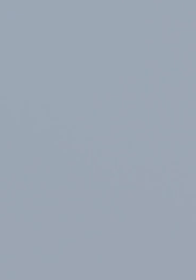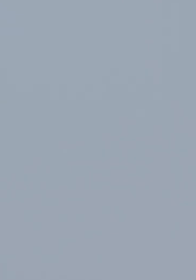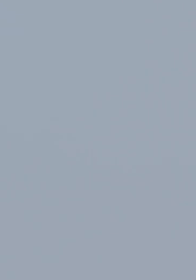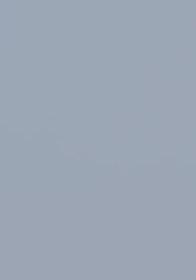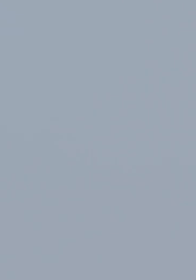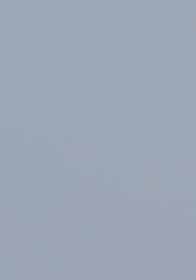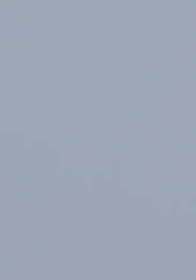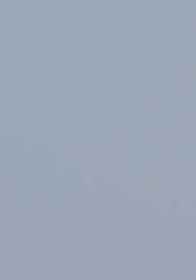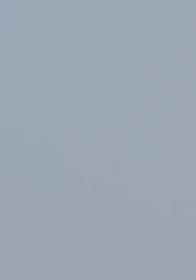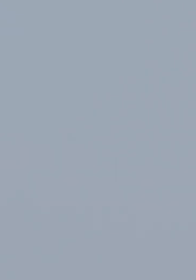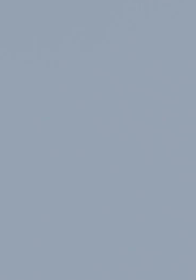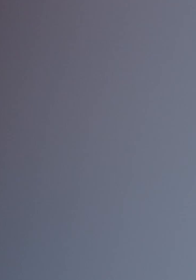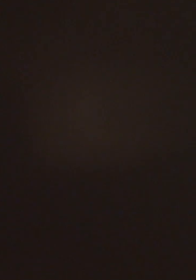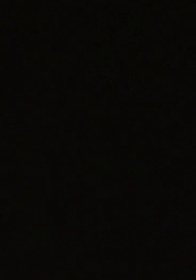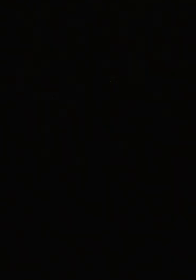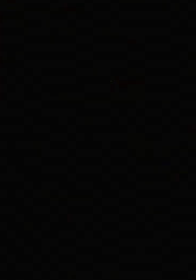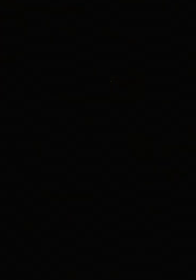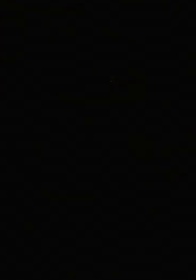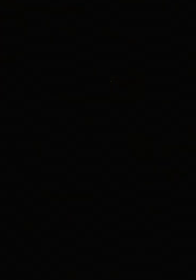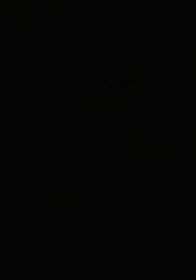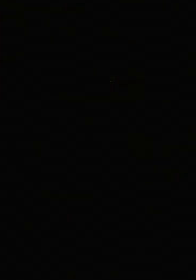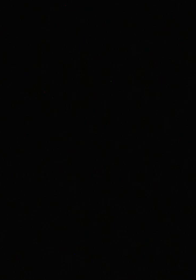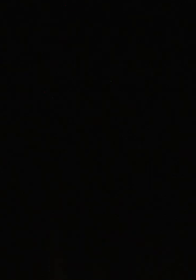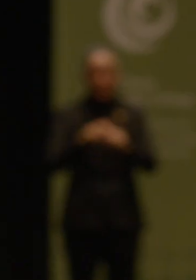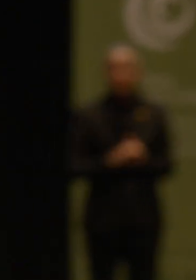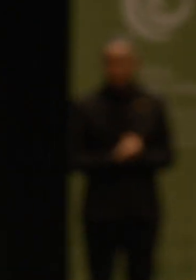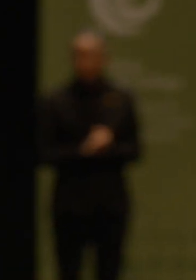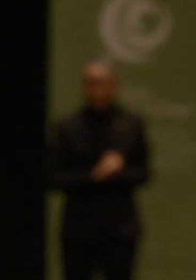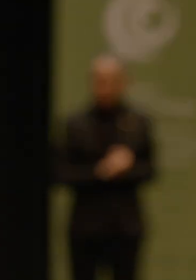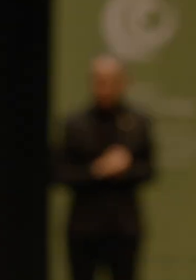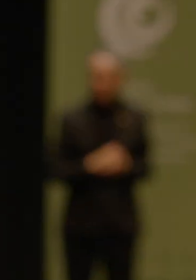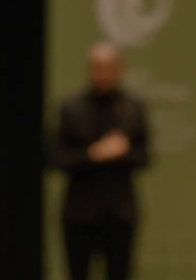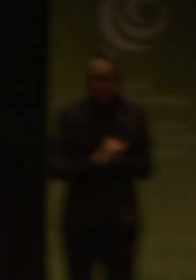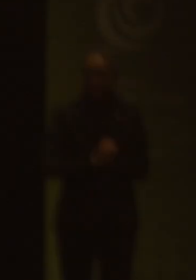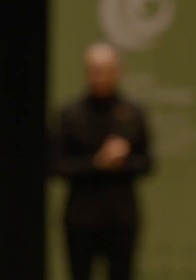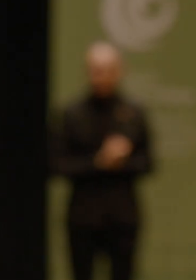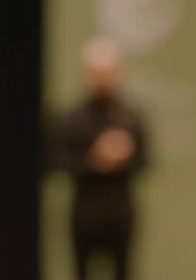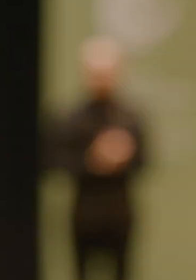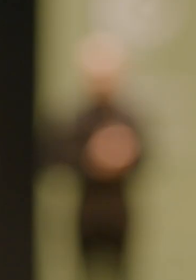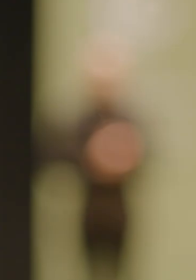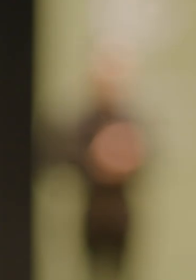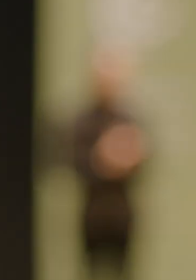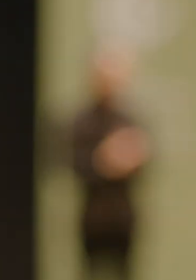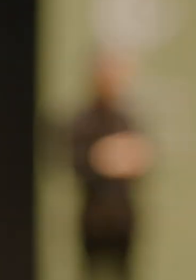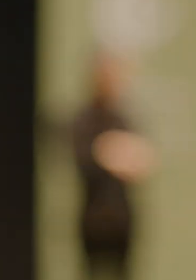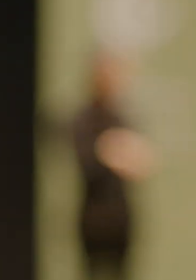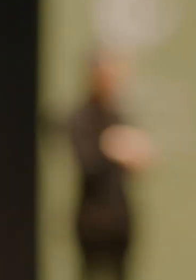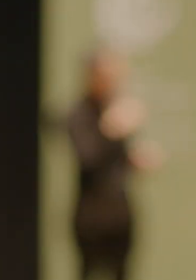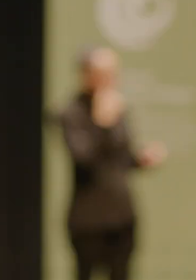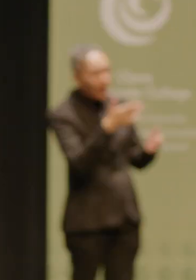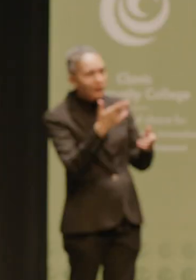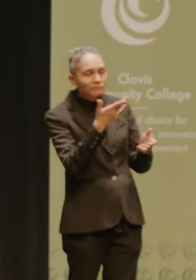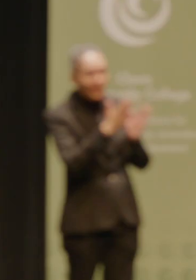to get into a seat, this is a good time to do that. All right. So if I can ask Dr. Goldsmith to